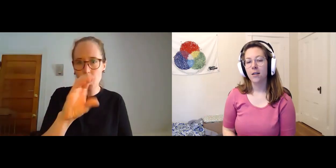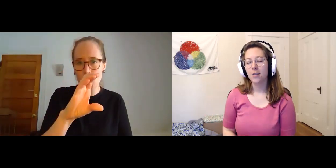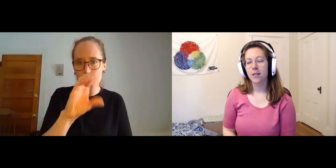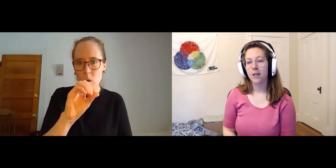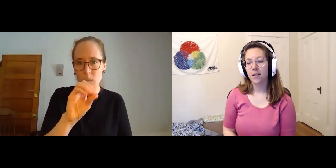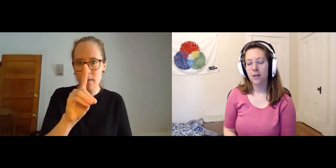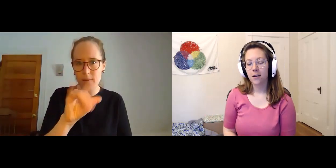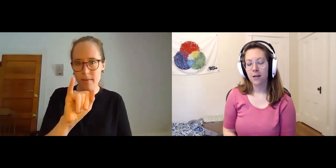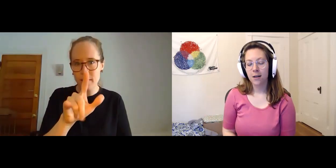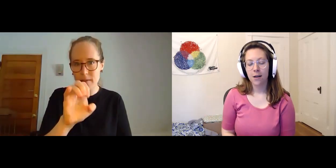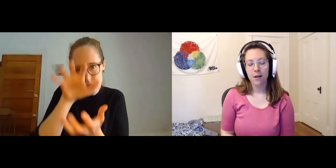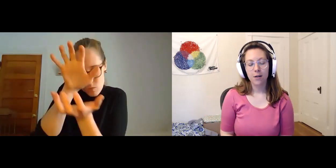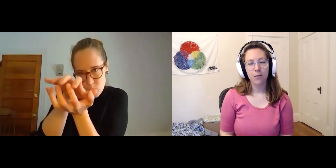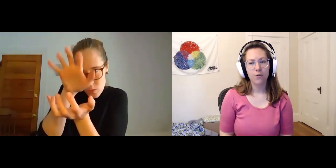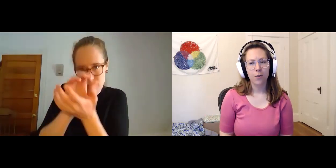And